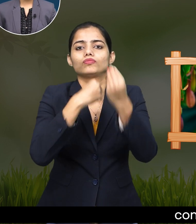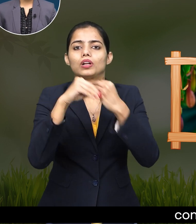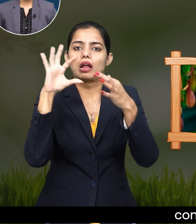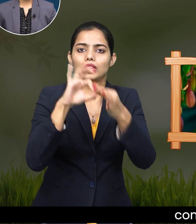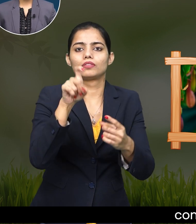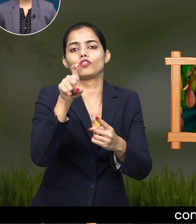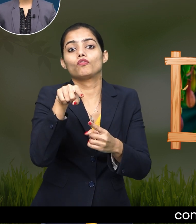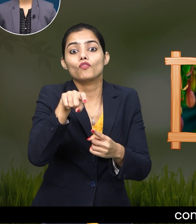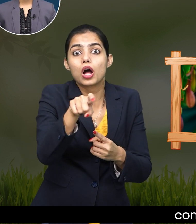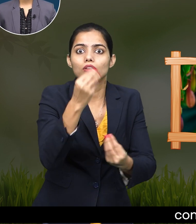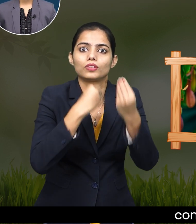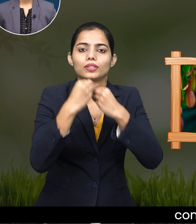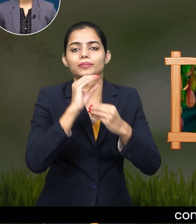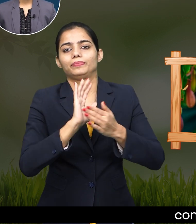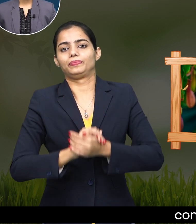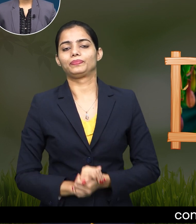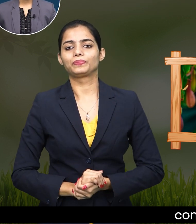consume insects.